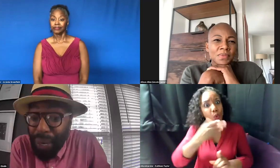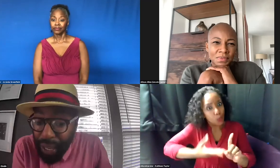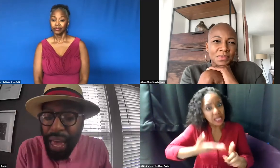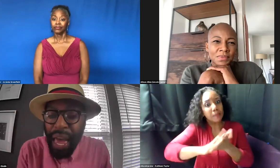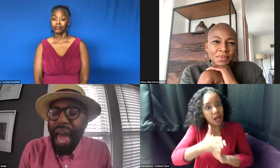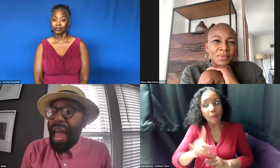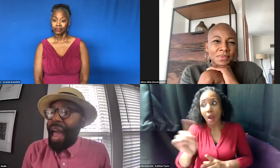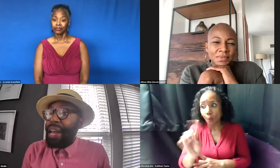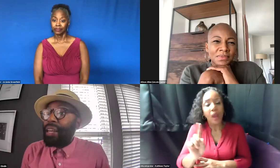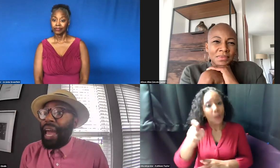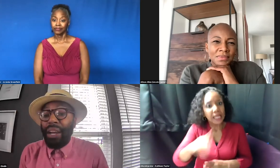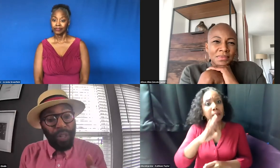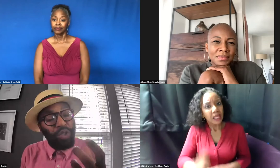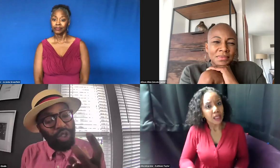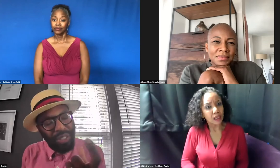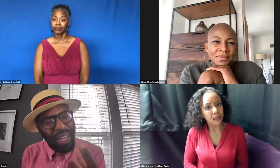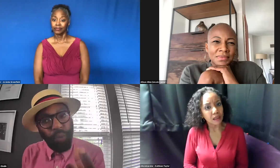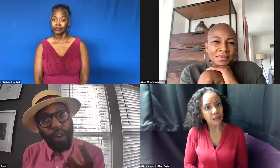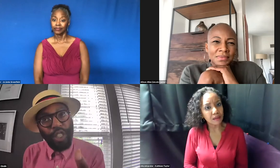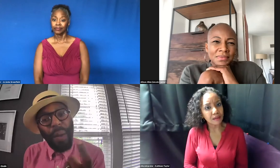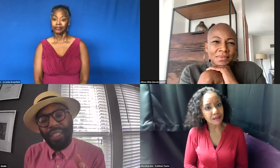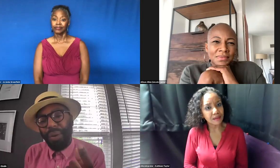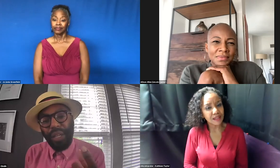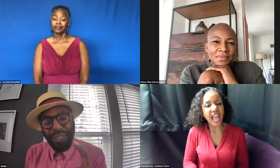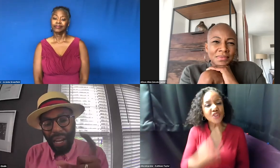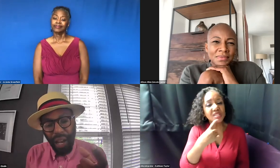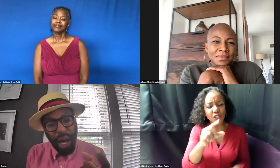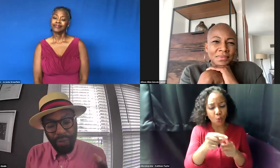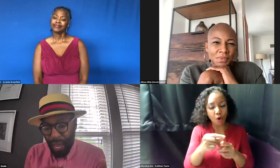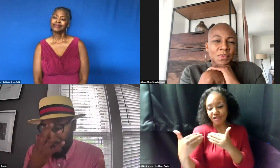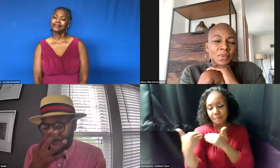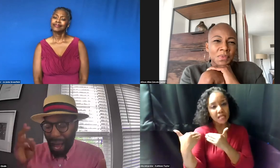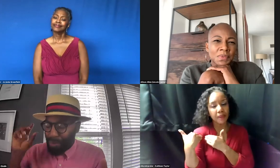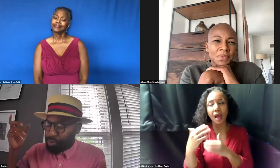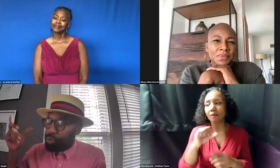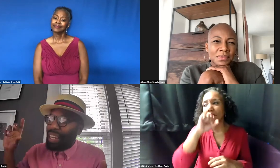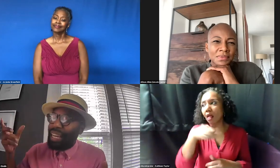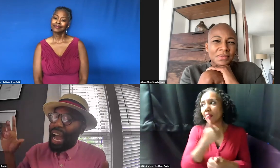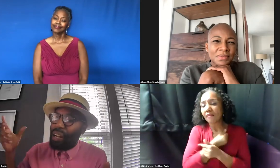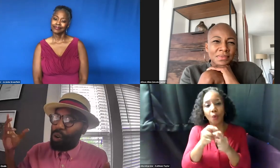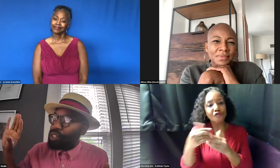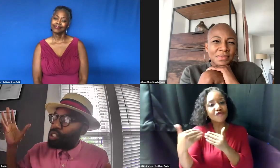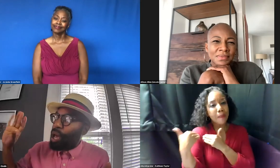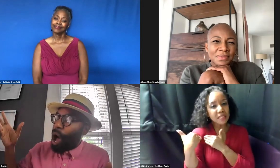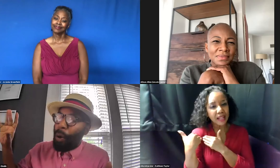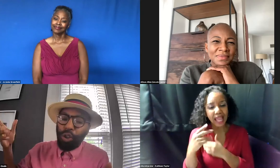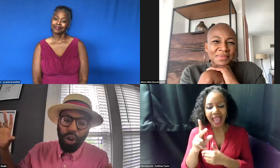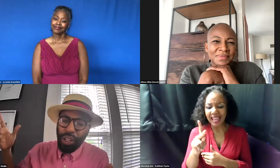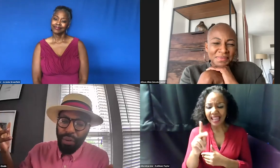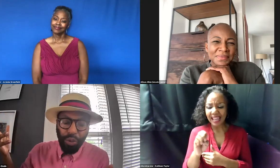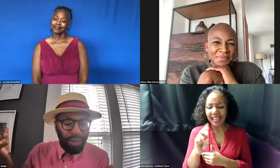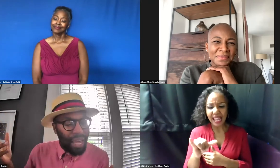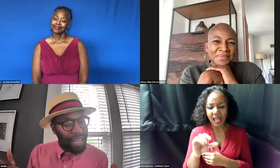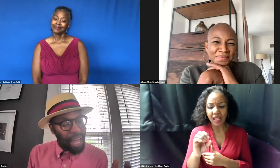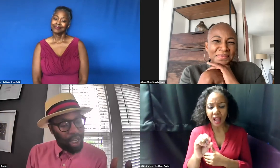we need to be. And when you said this word responsibility, which I love, and I was reading Kelly Oliver, who's a